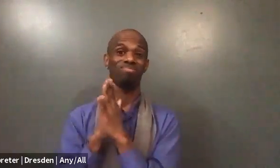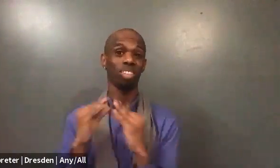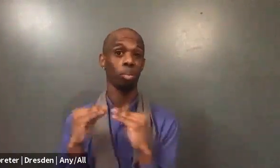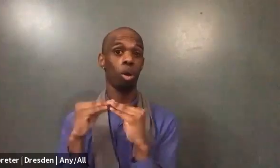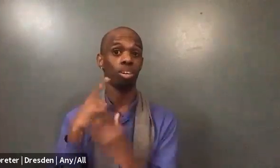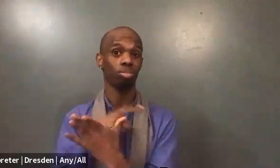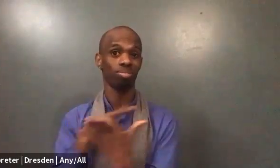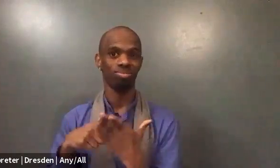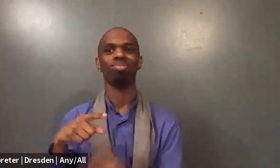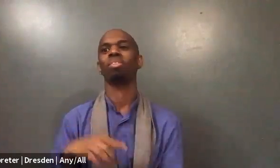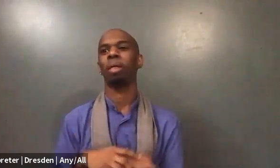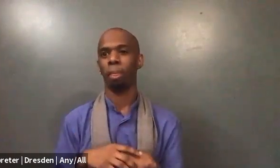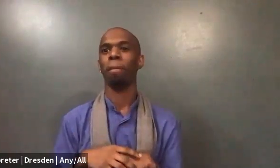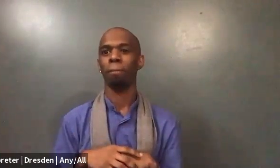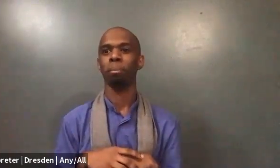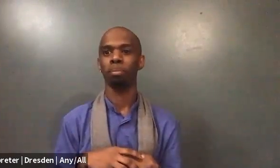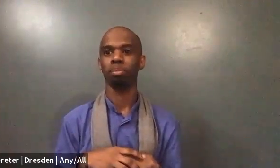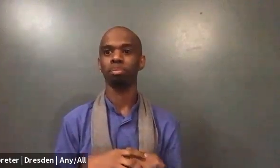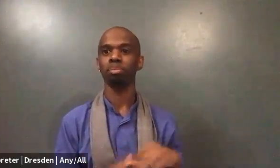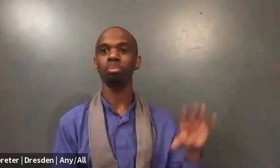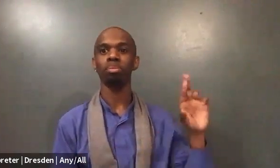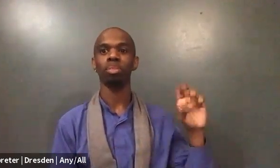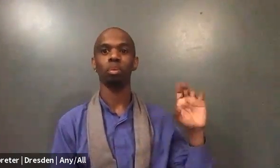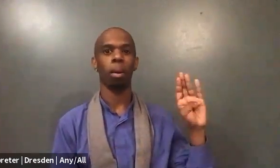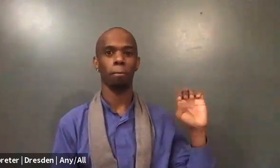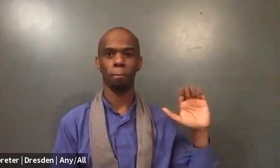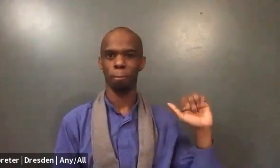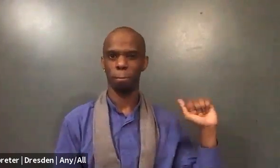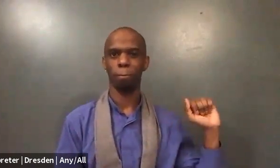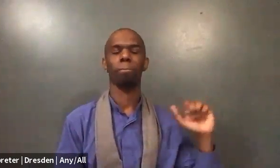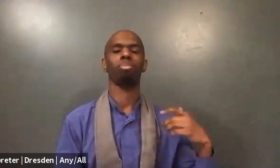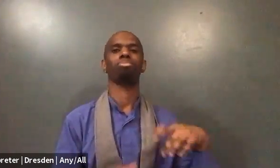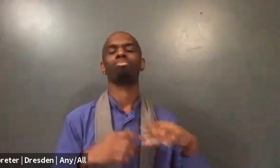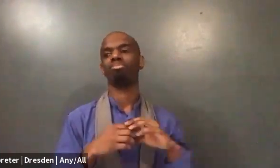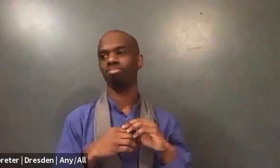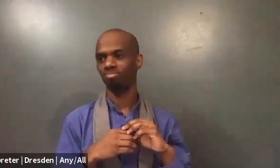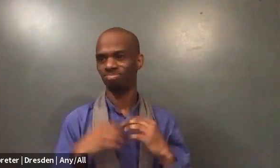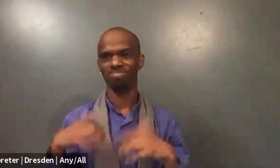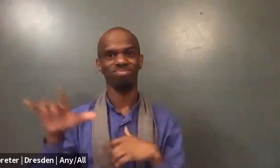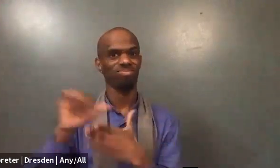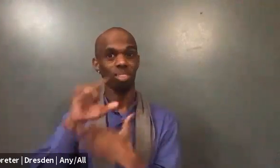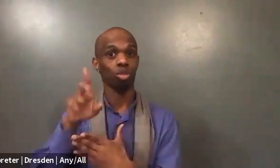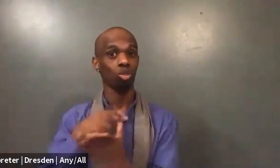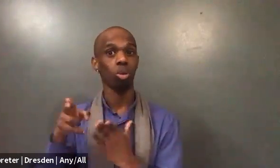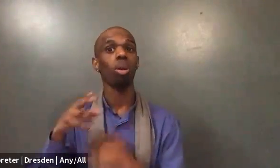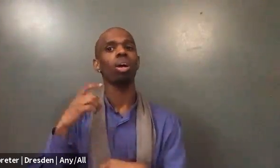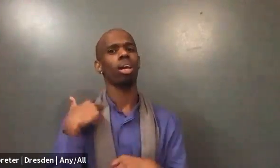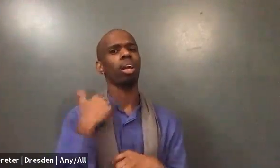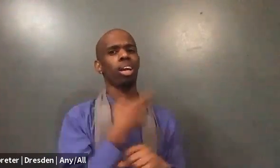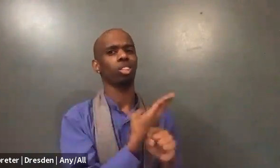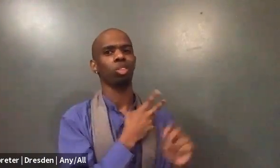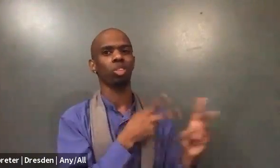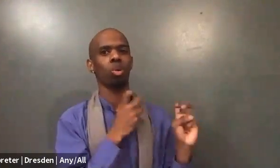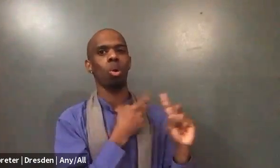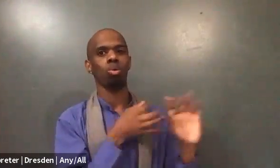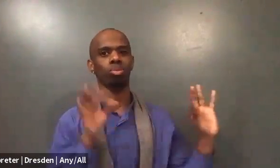That's so true. You know, I quoted the Beastie Boys, but the way you said it was way more eloquent and beautiful, and being